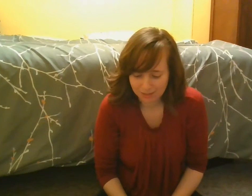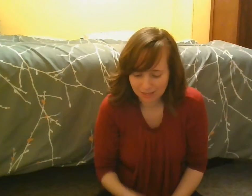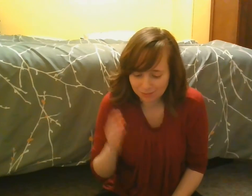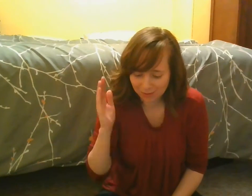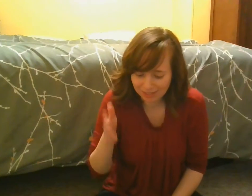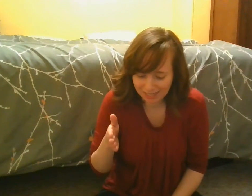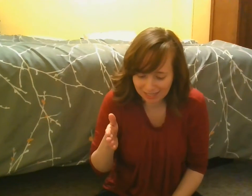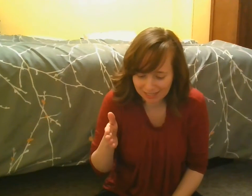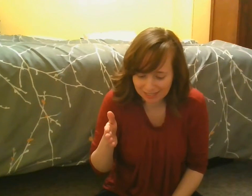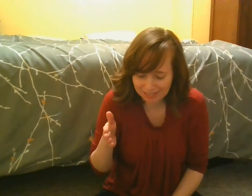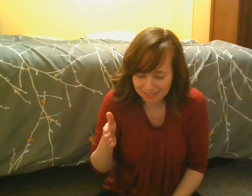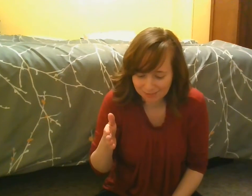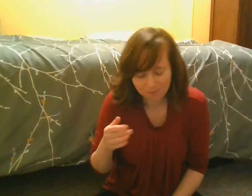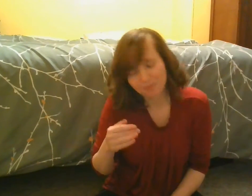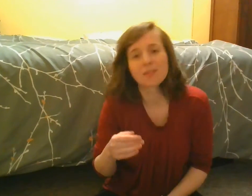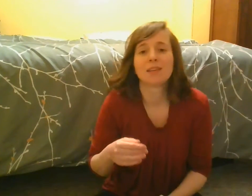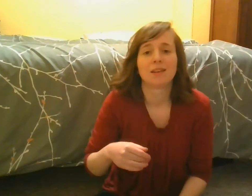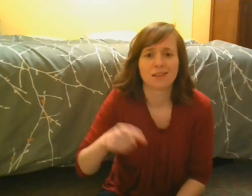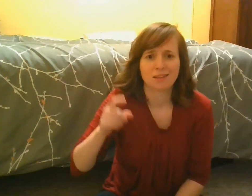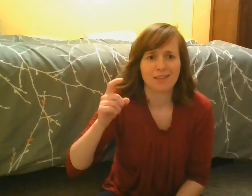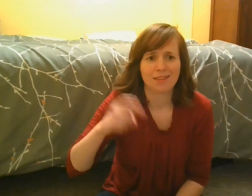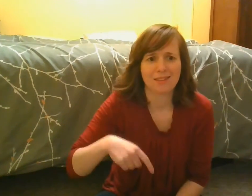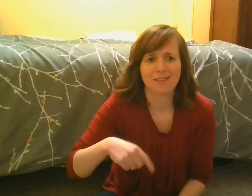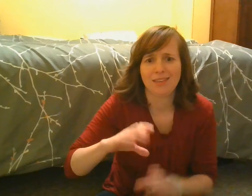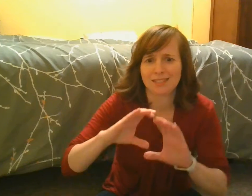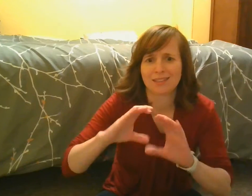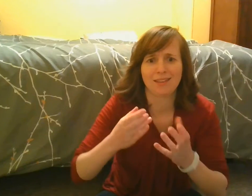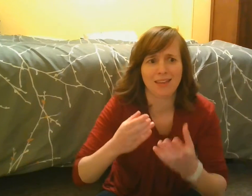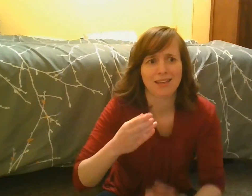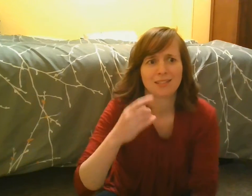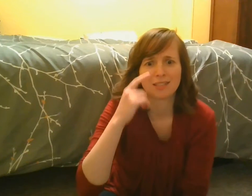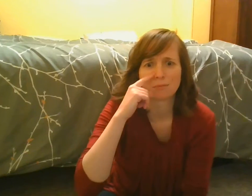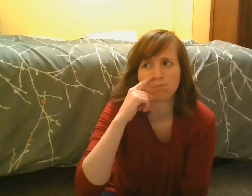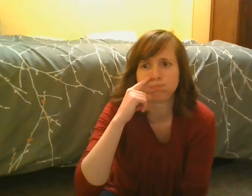Next one is, this class is